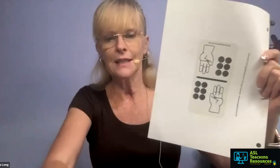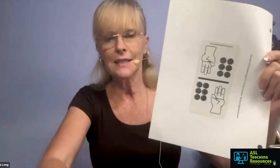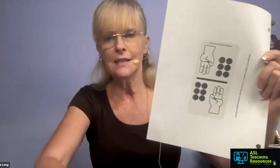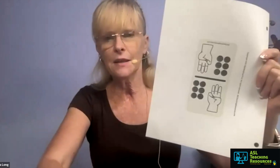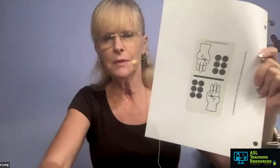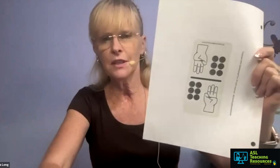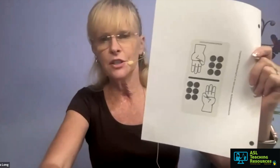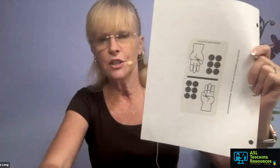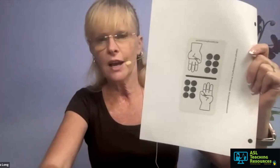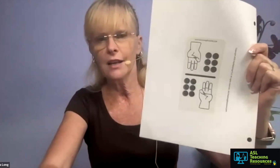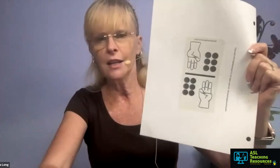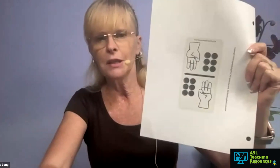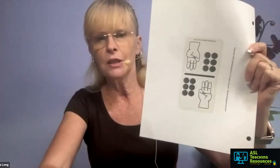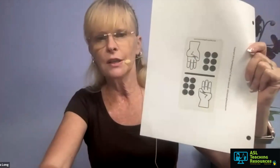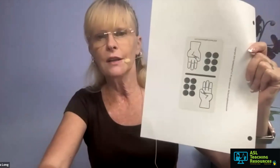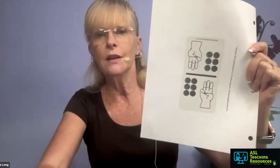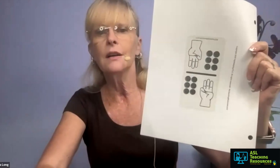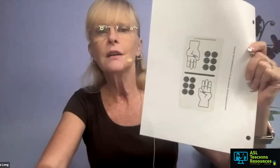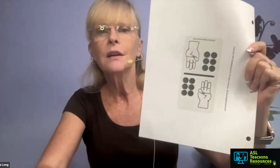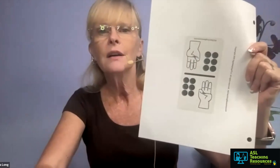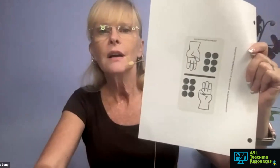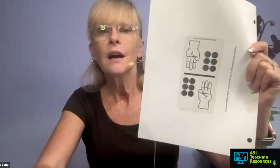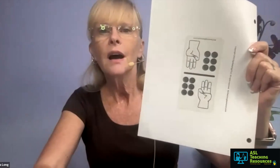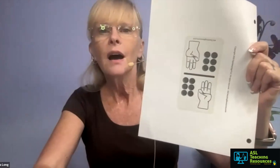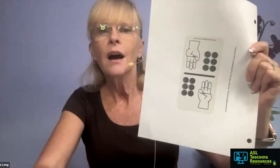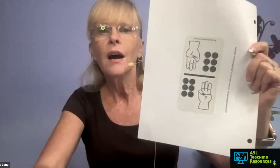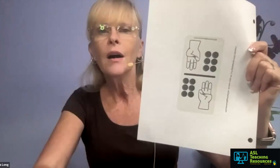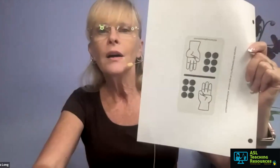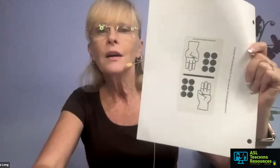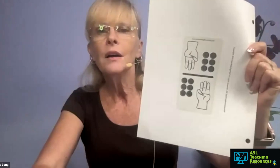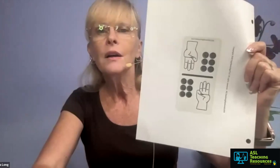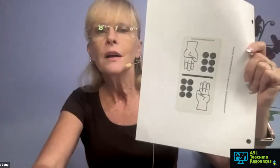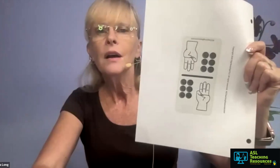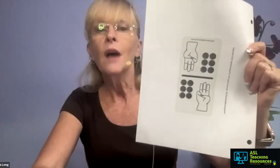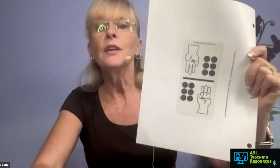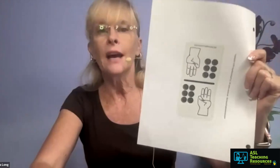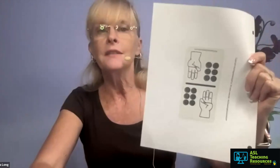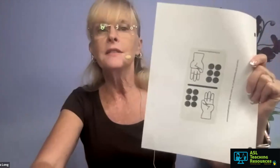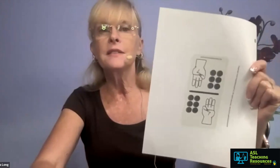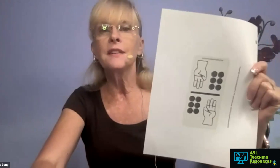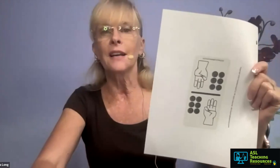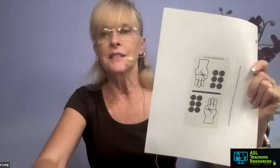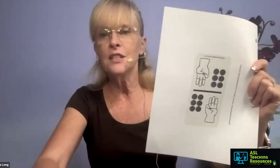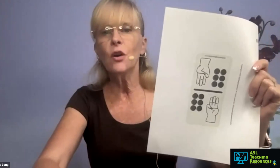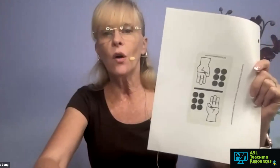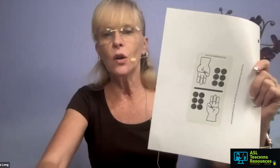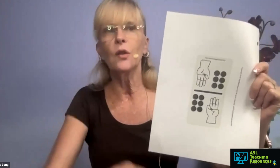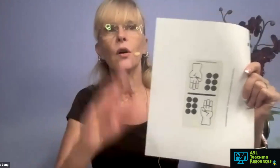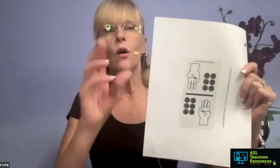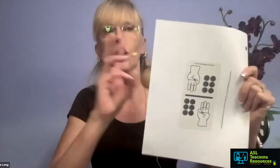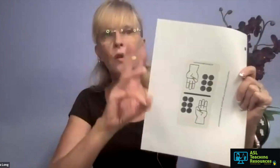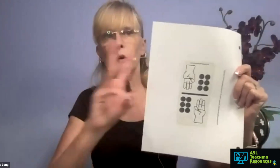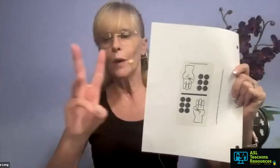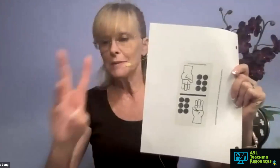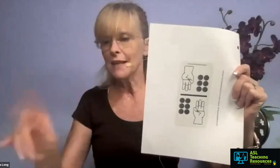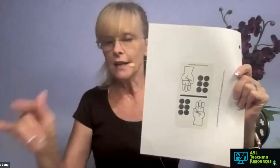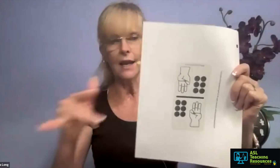see something in chat. Let me look here. Oh, yes. These are all on the website.